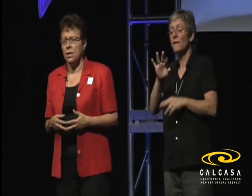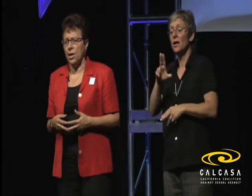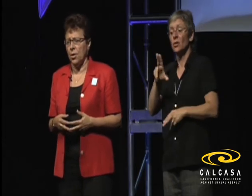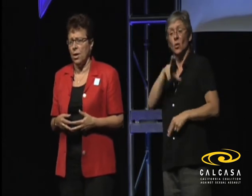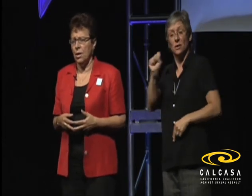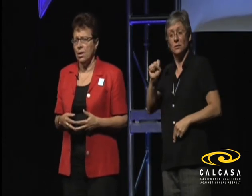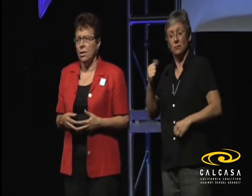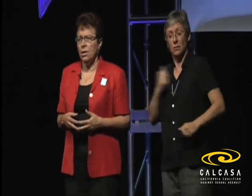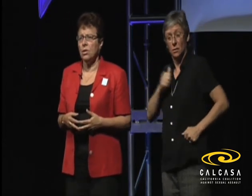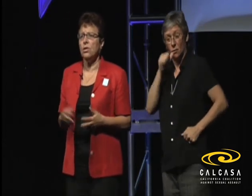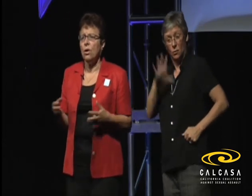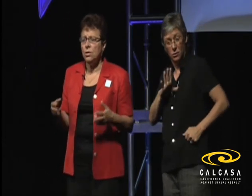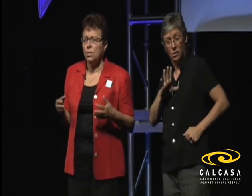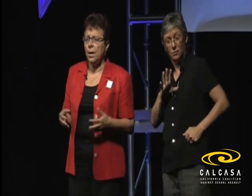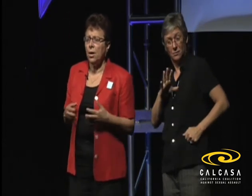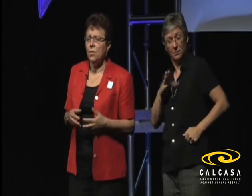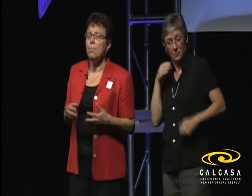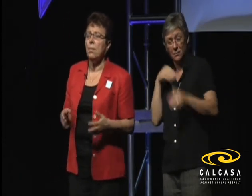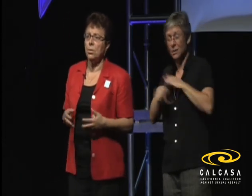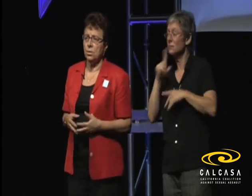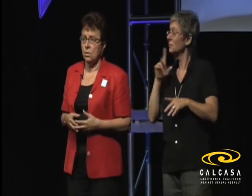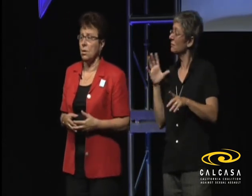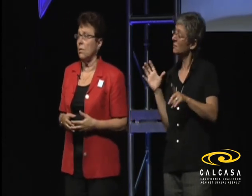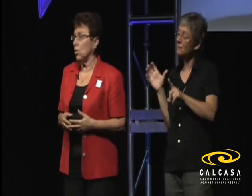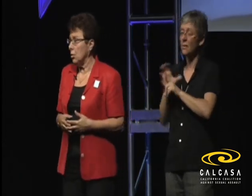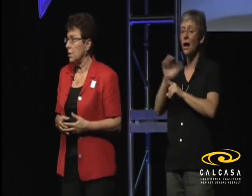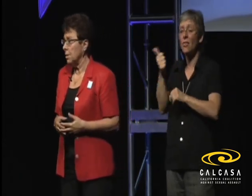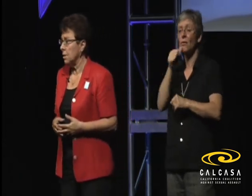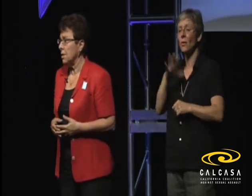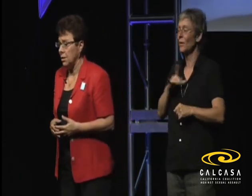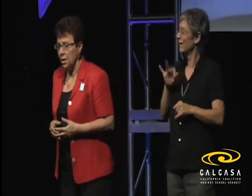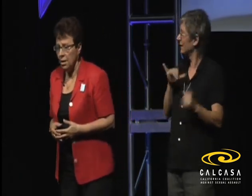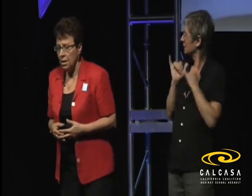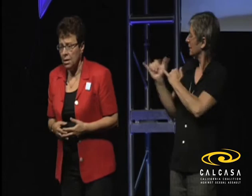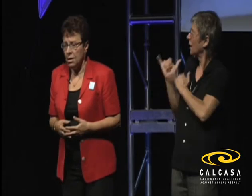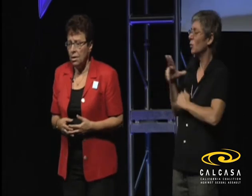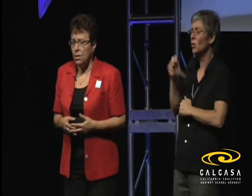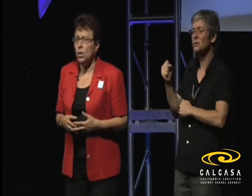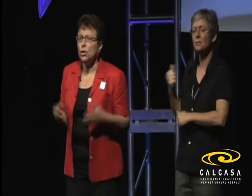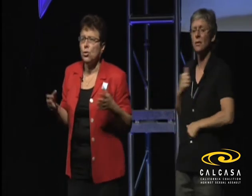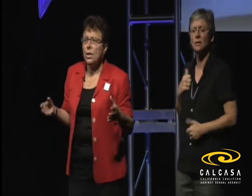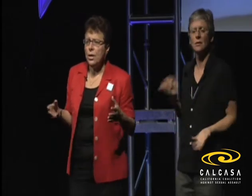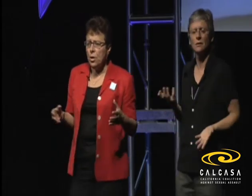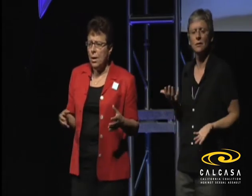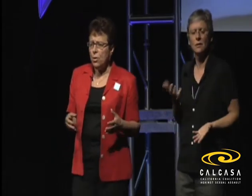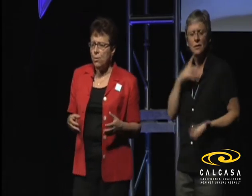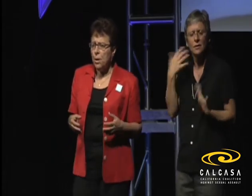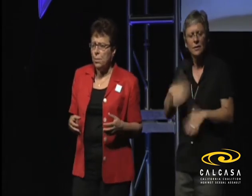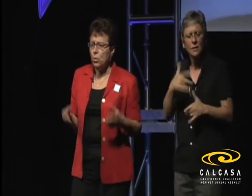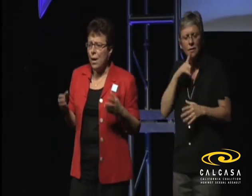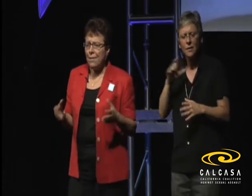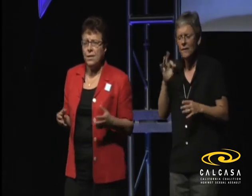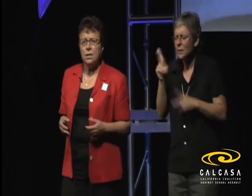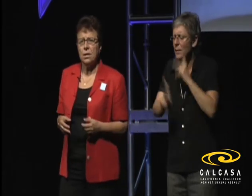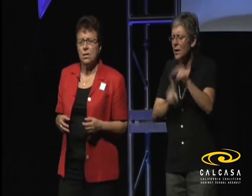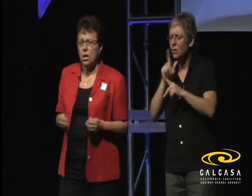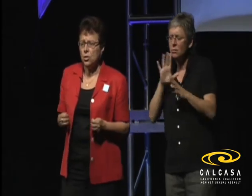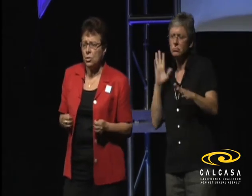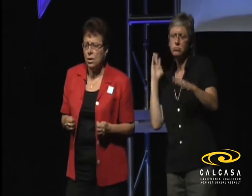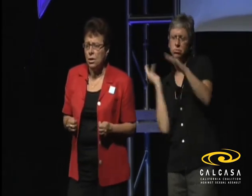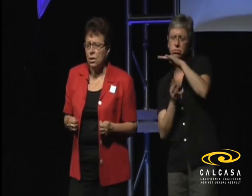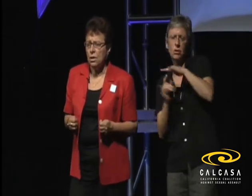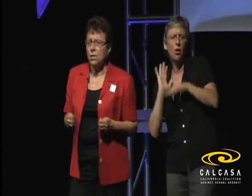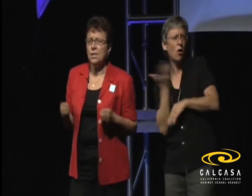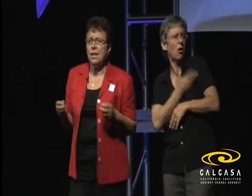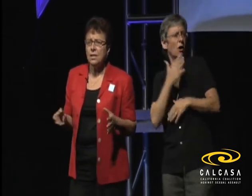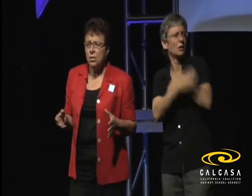US military assaulted by other members of the US military. The extraordinary amount of people trafficked into this